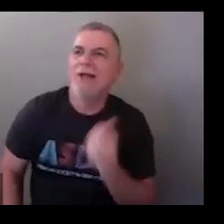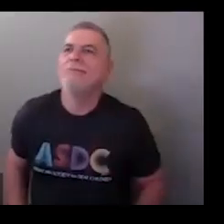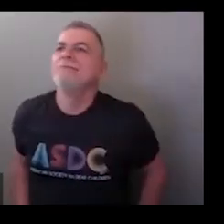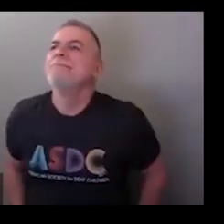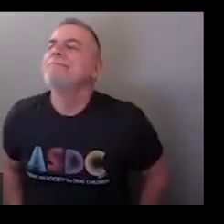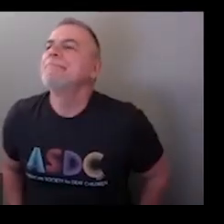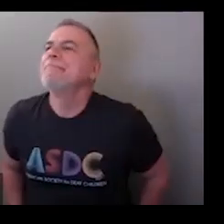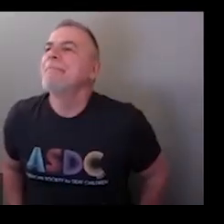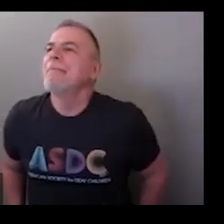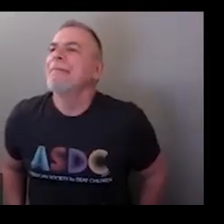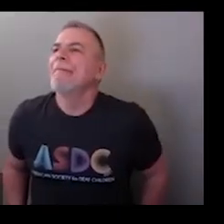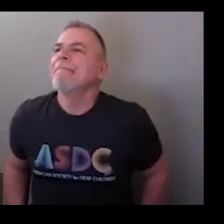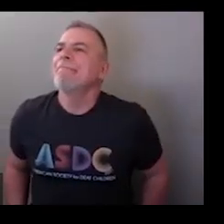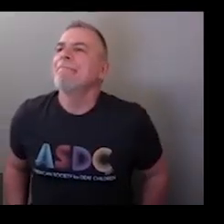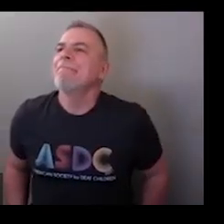oh